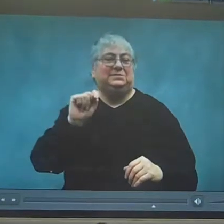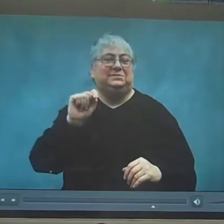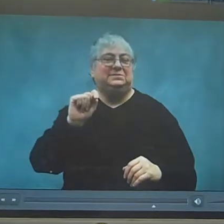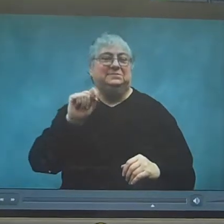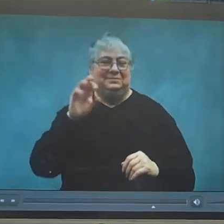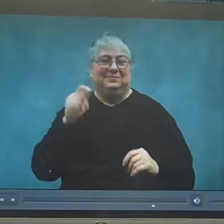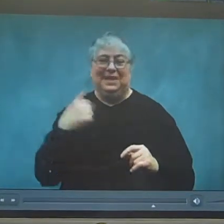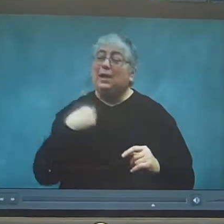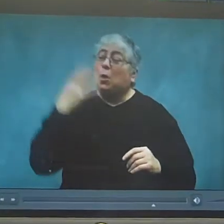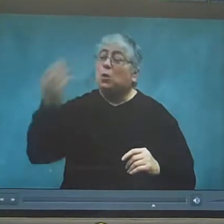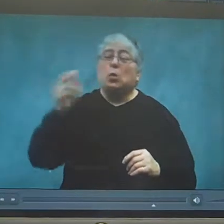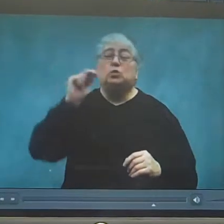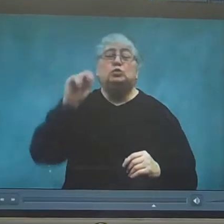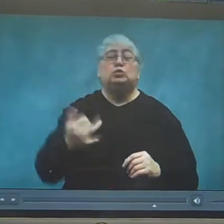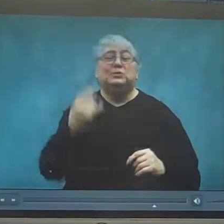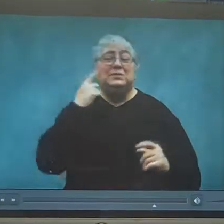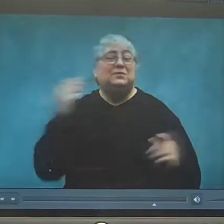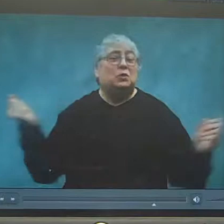I was actually using MapQuest.